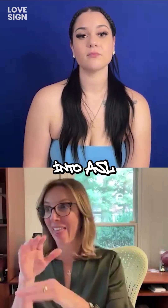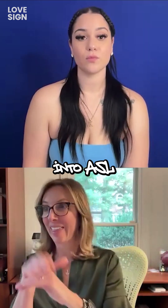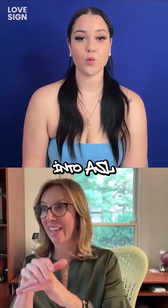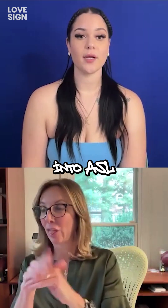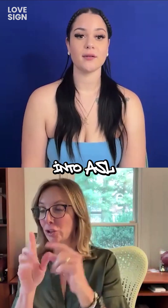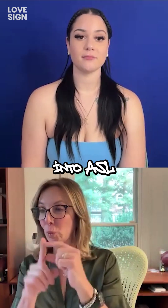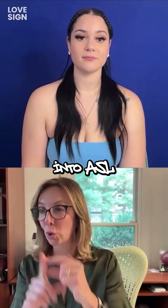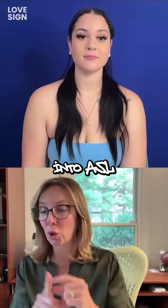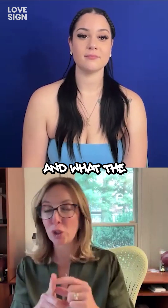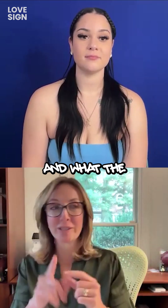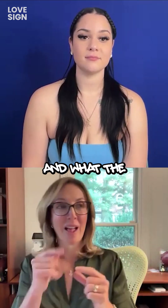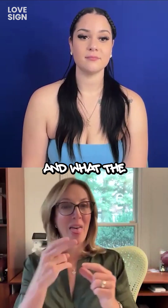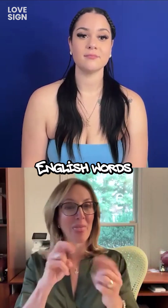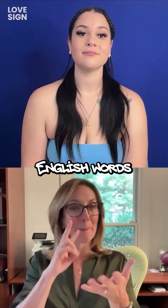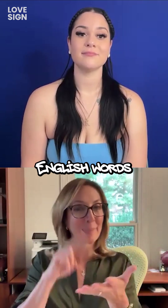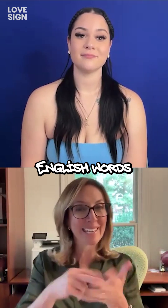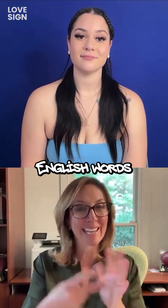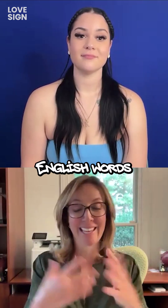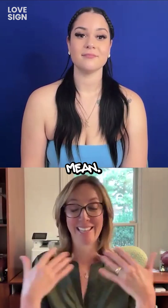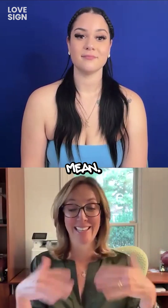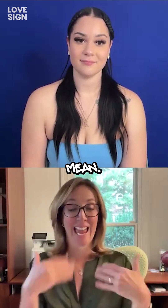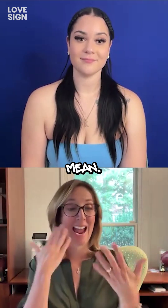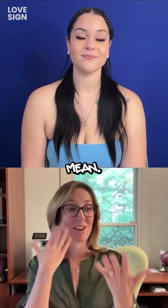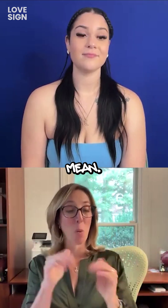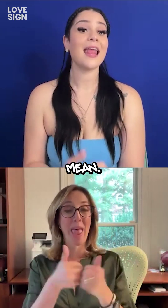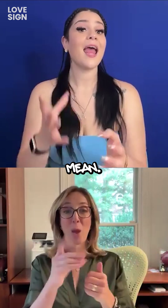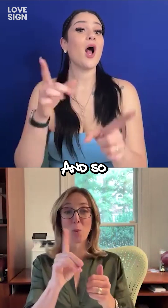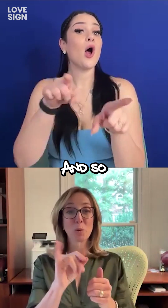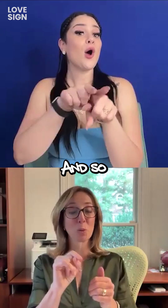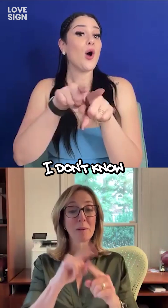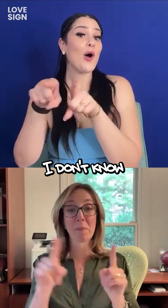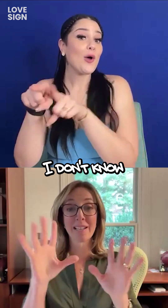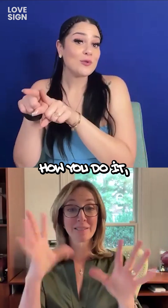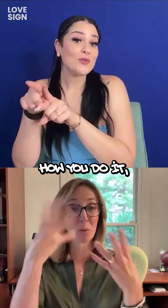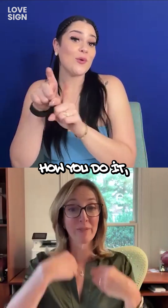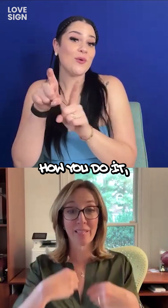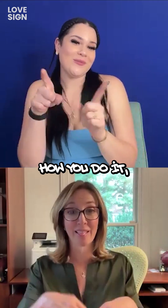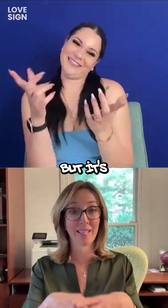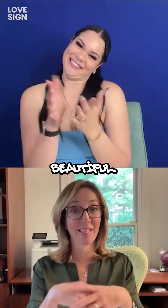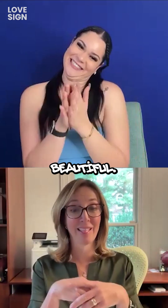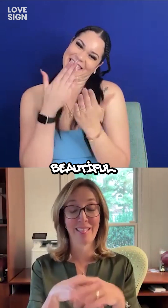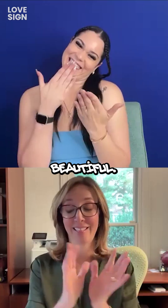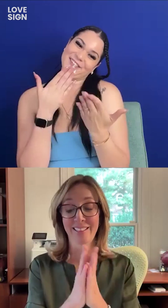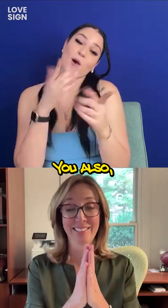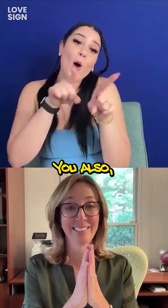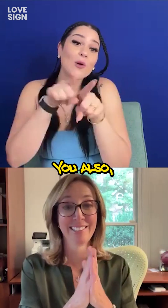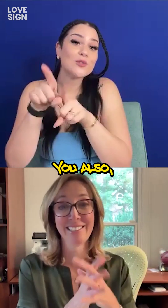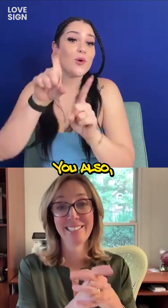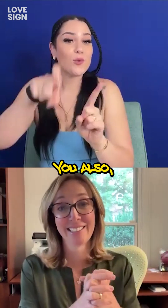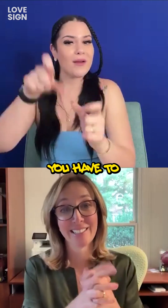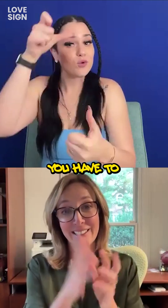ASL and what the English words mean. And so And I don't know also, how you do it, but it's beautiful. thank